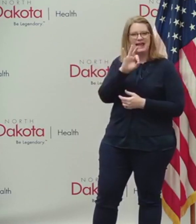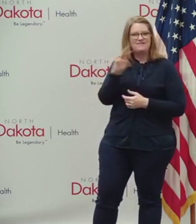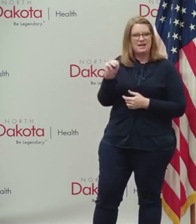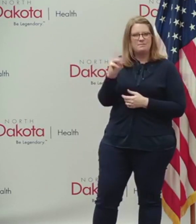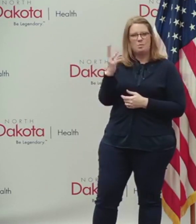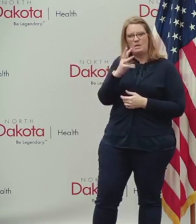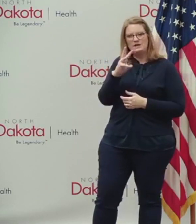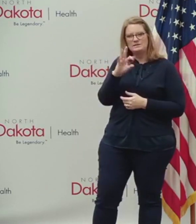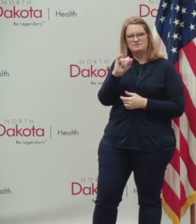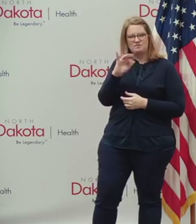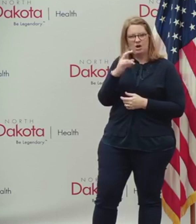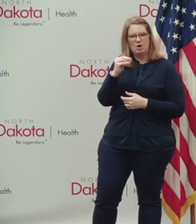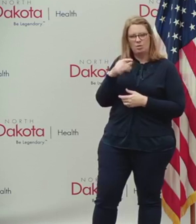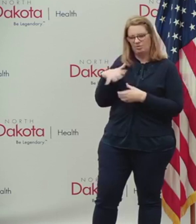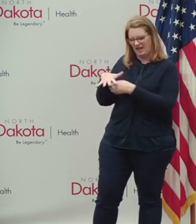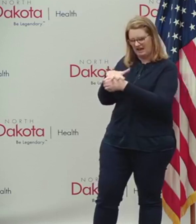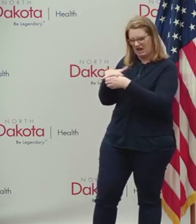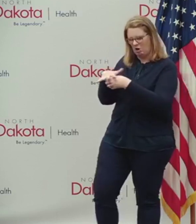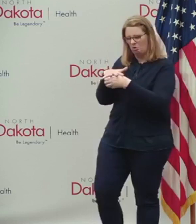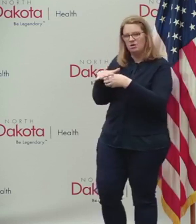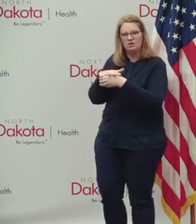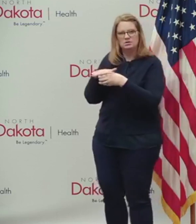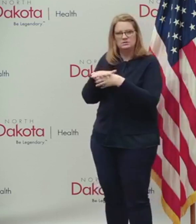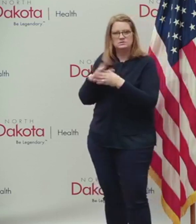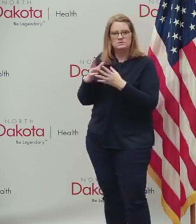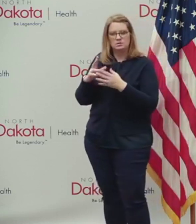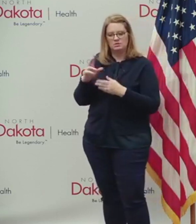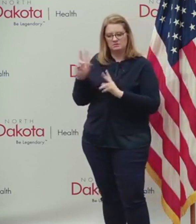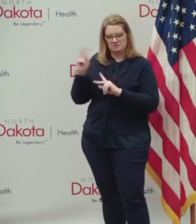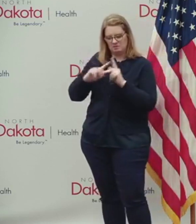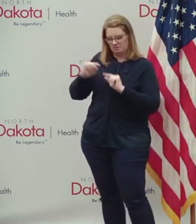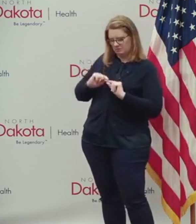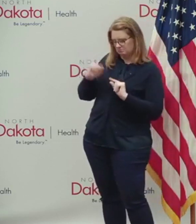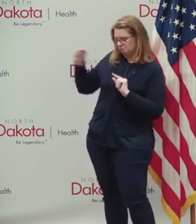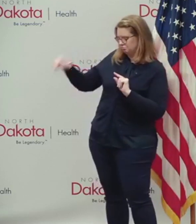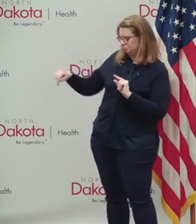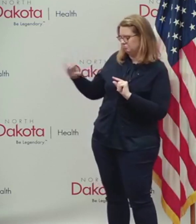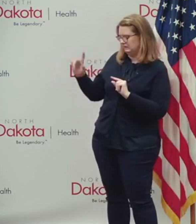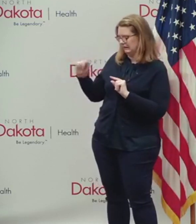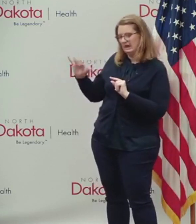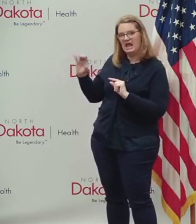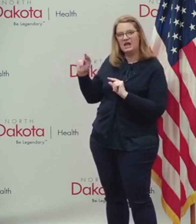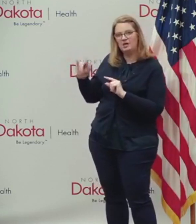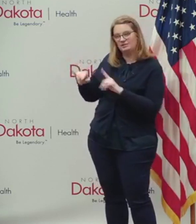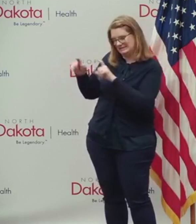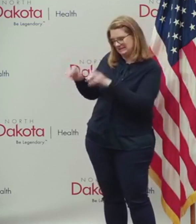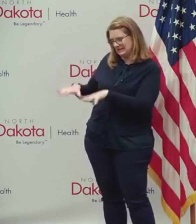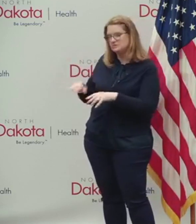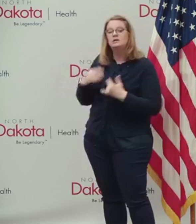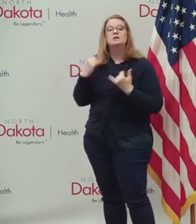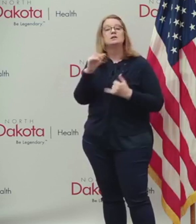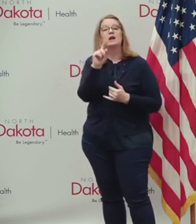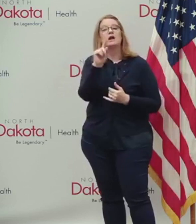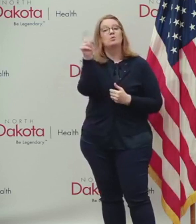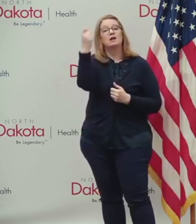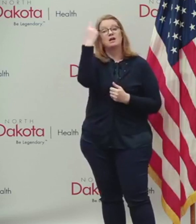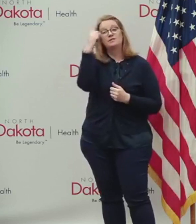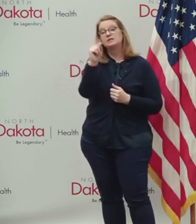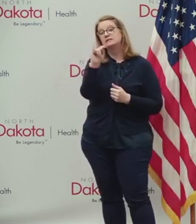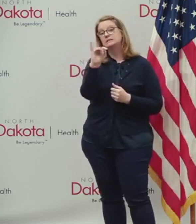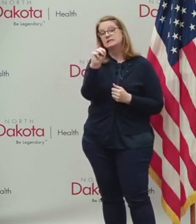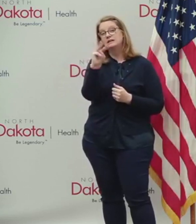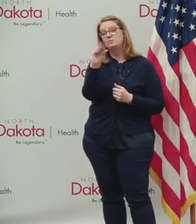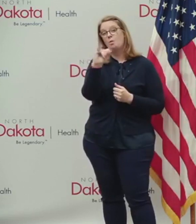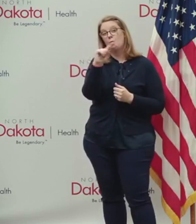West Fargo metro area. We were grateful to receive word this week from Minnesota Governor Tim Walz that they're